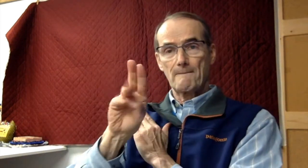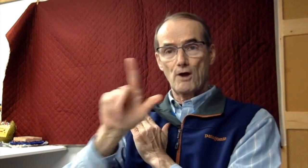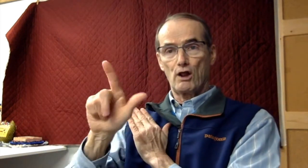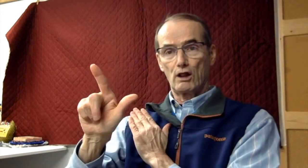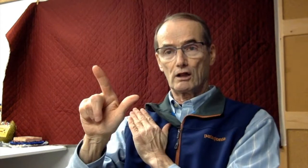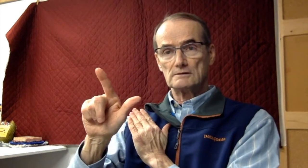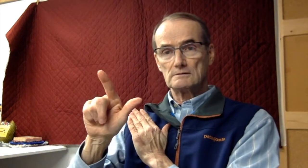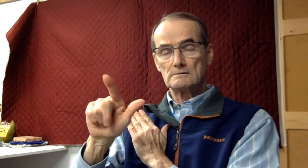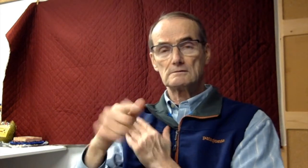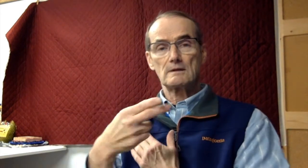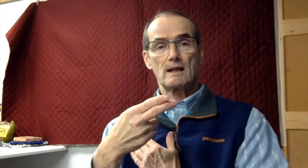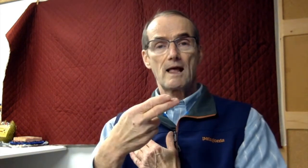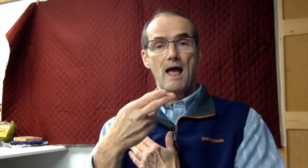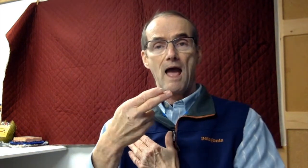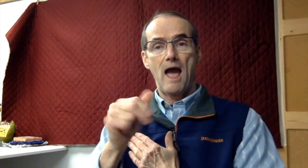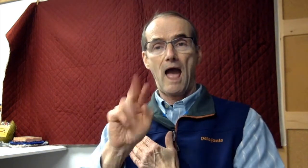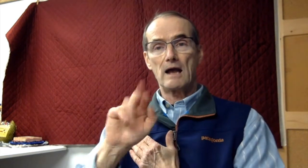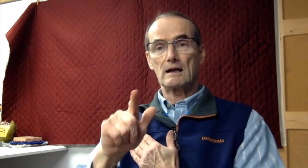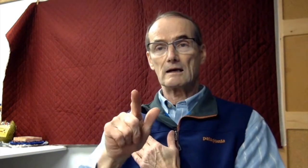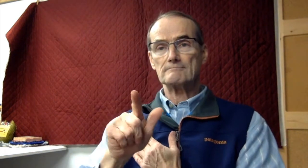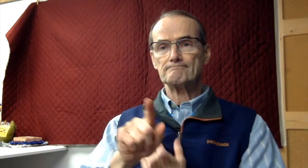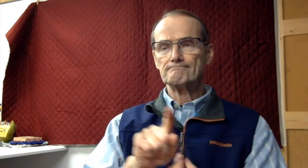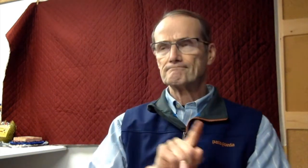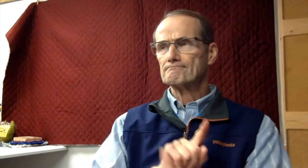After the boy's father had sacrificed the young bull,